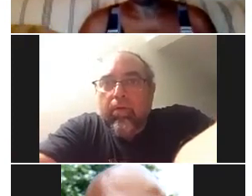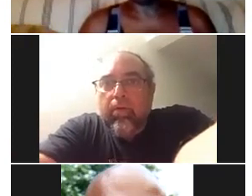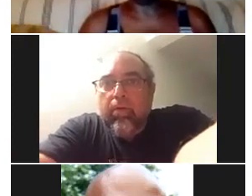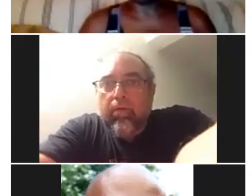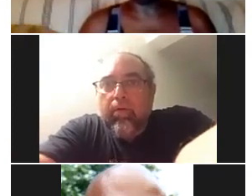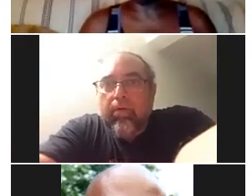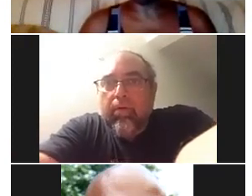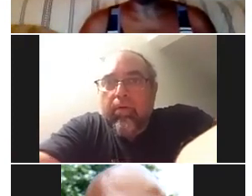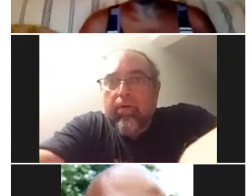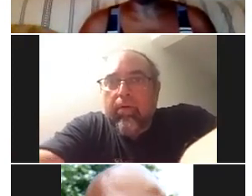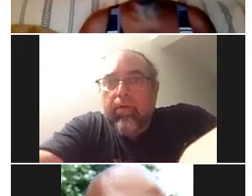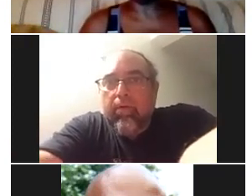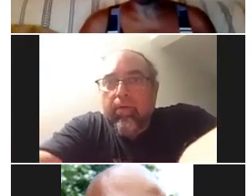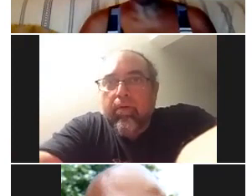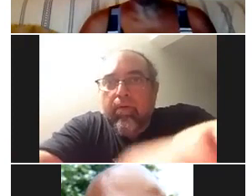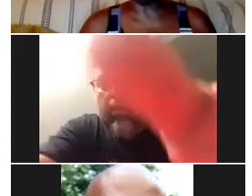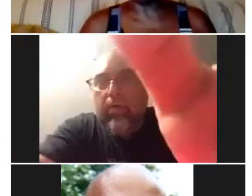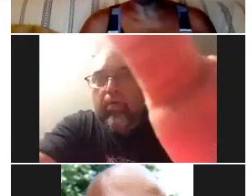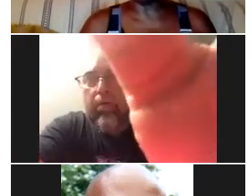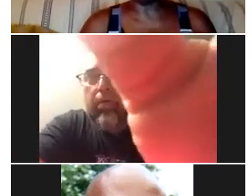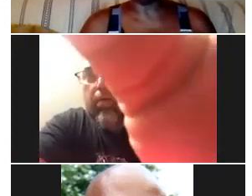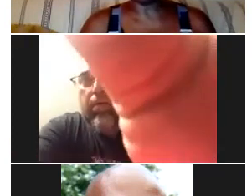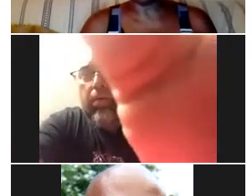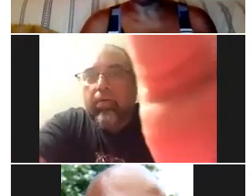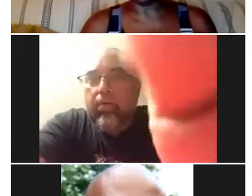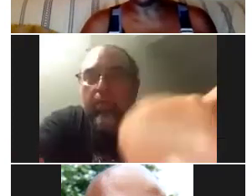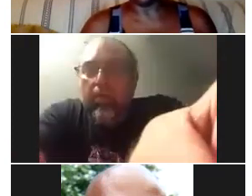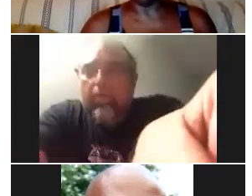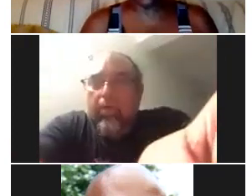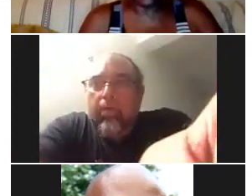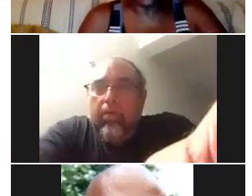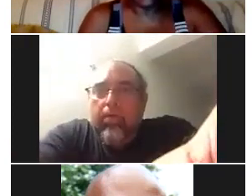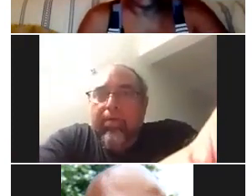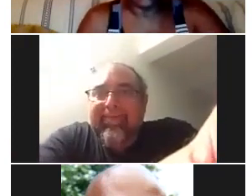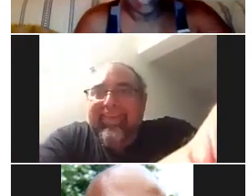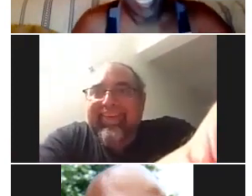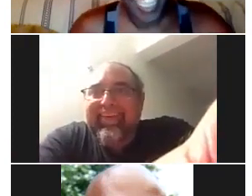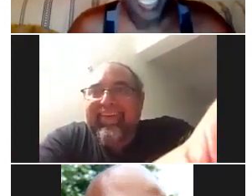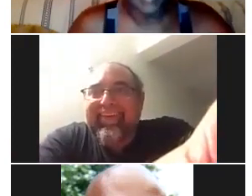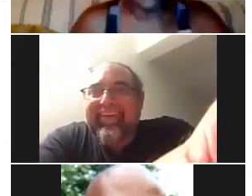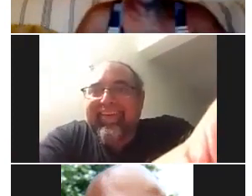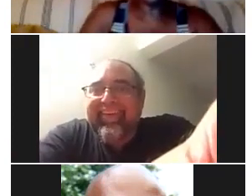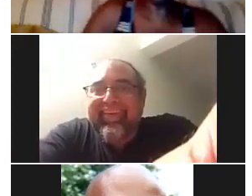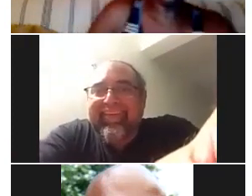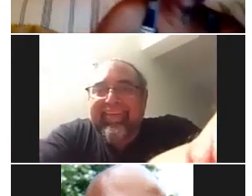Yeah. I don't know husband and wife. I didn't do relationship signs yet. What?